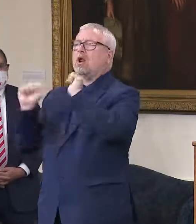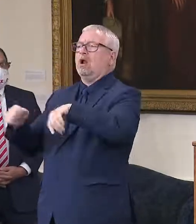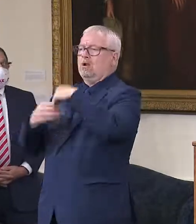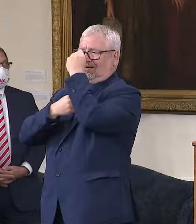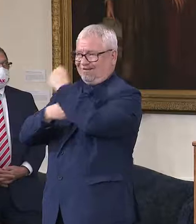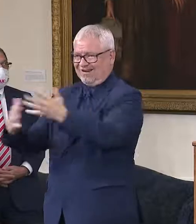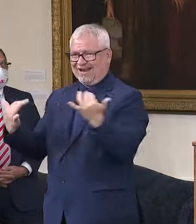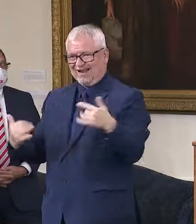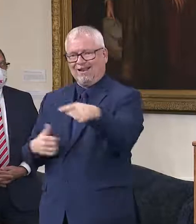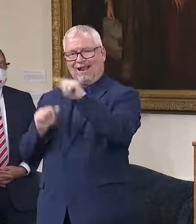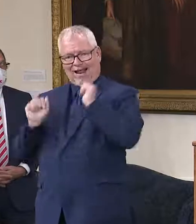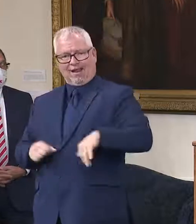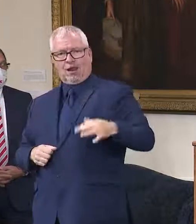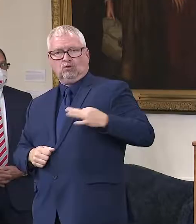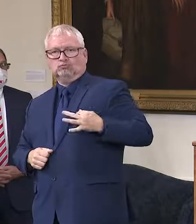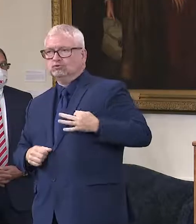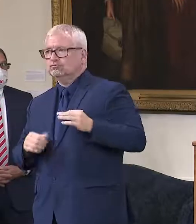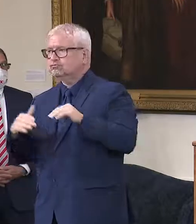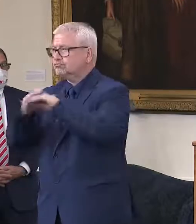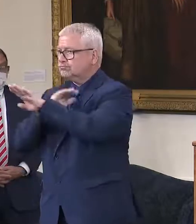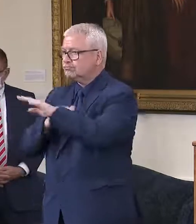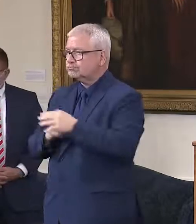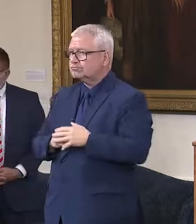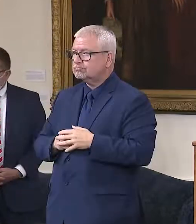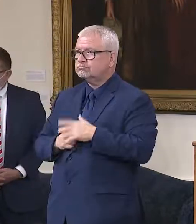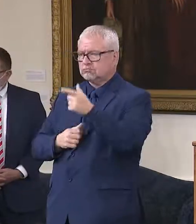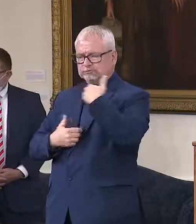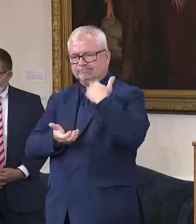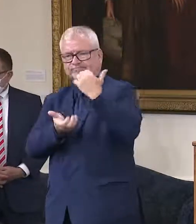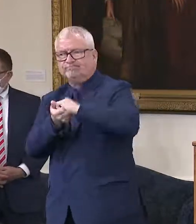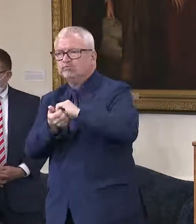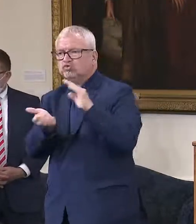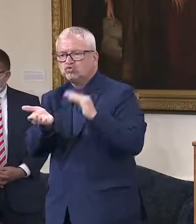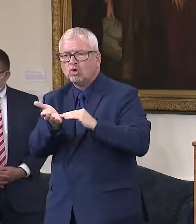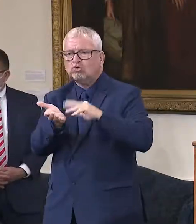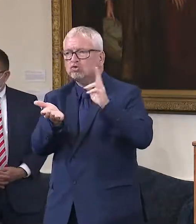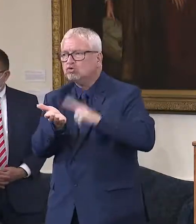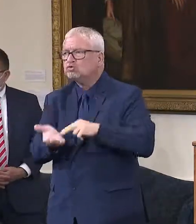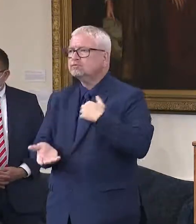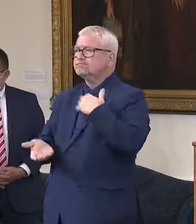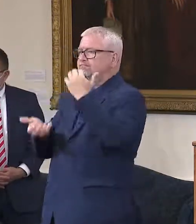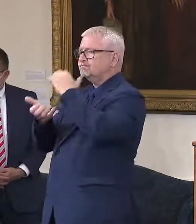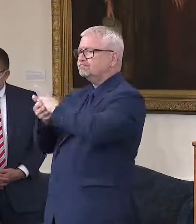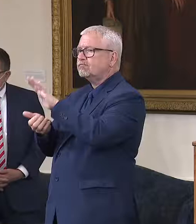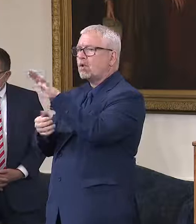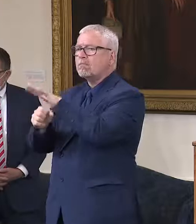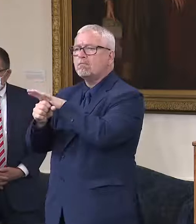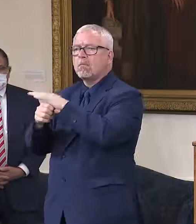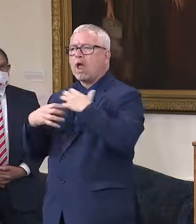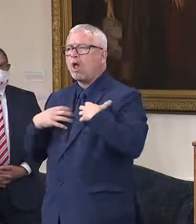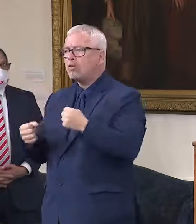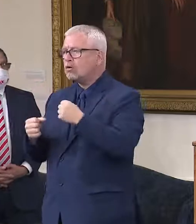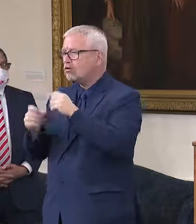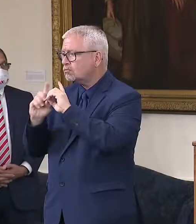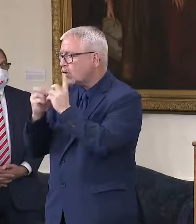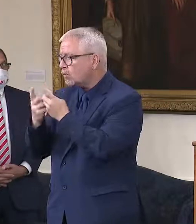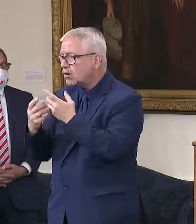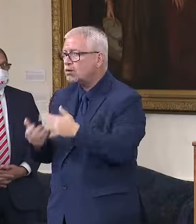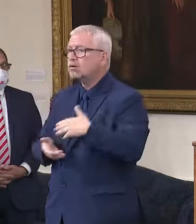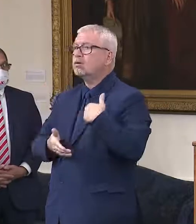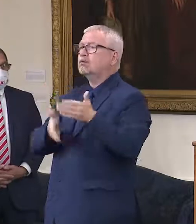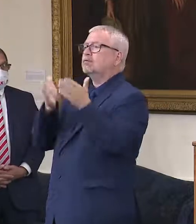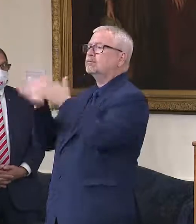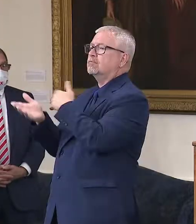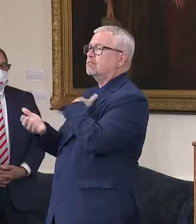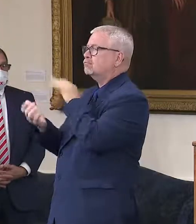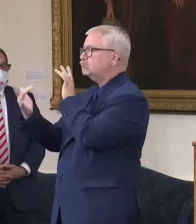with Maryland nursing and congregate care facilities, local health departments, primary care physicians, hospitals, pharmacies, and